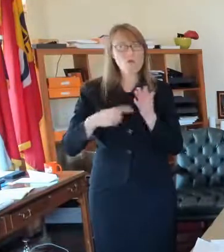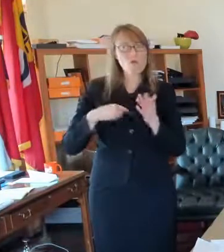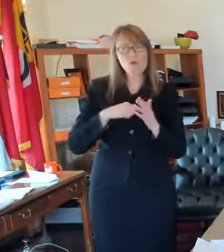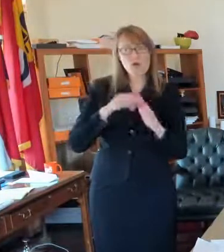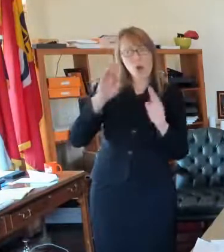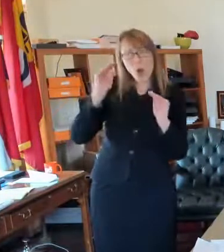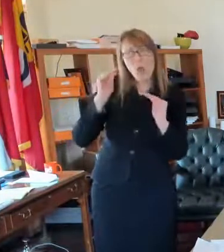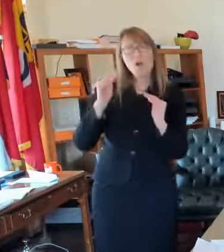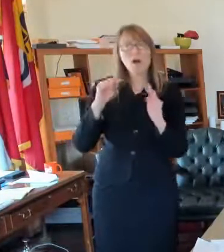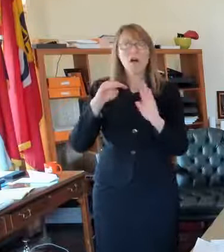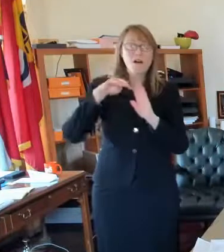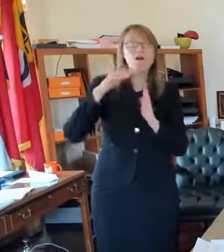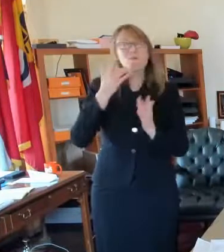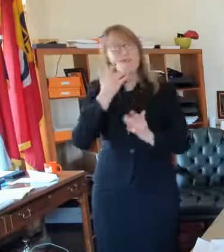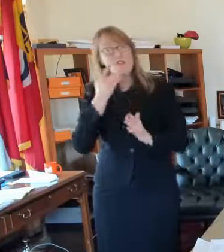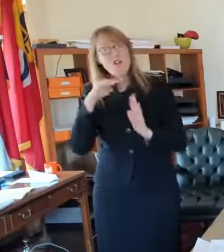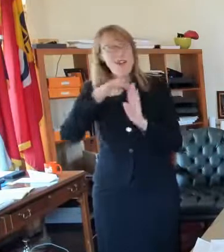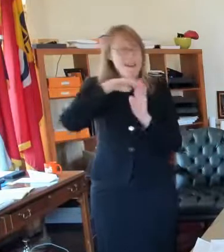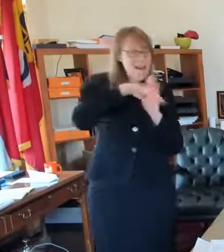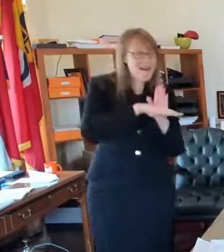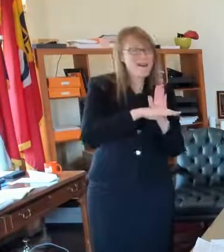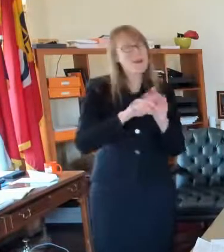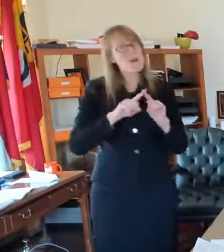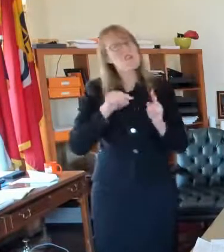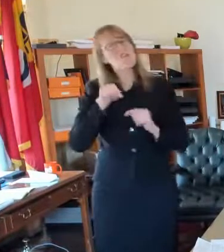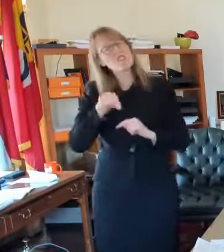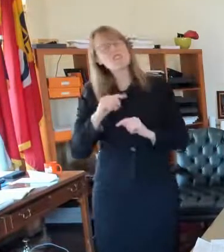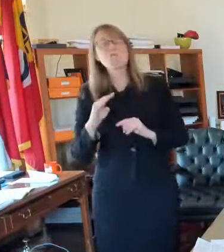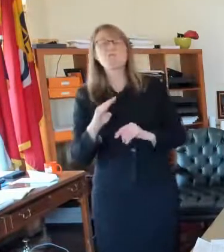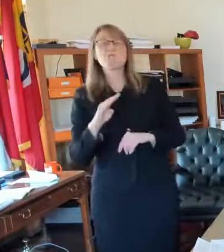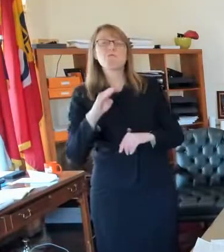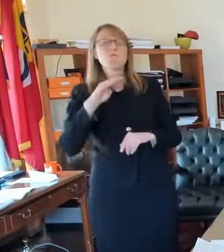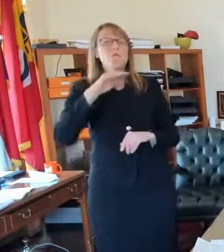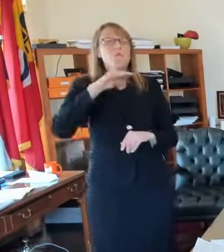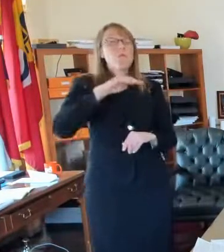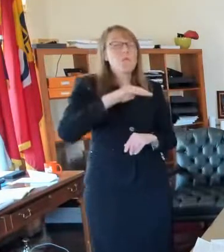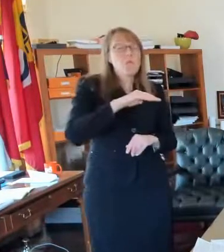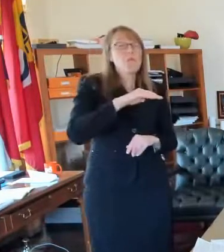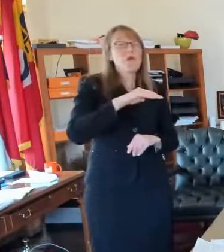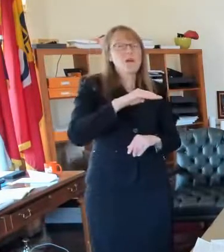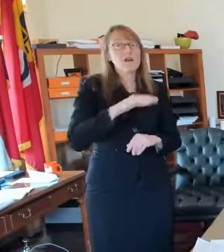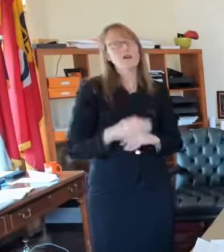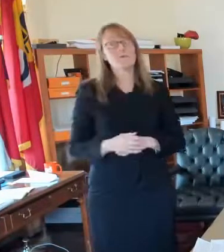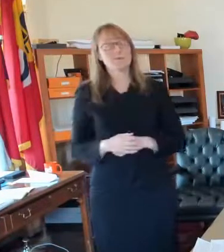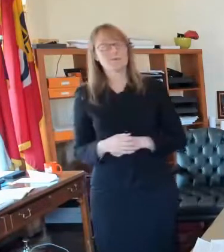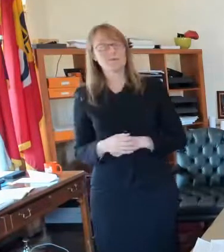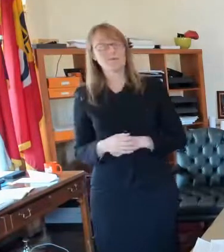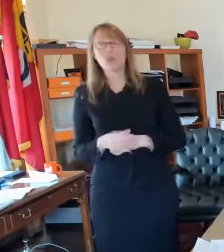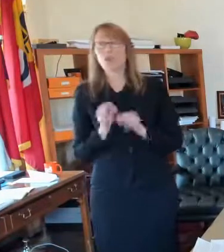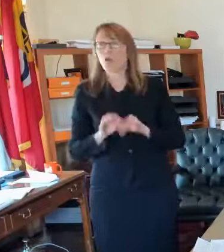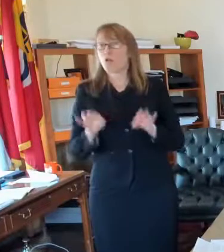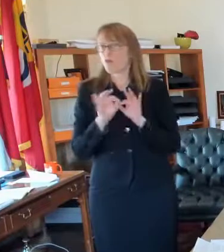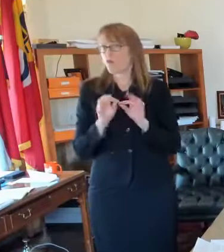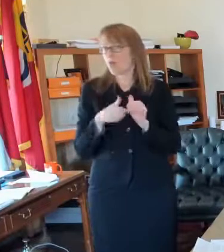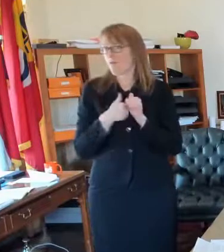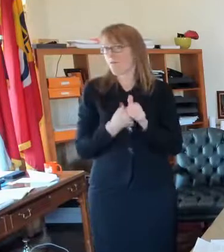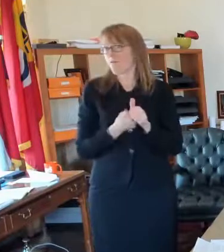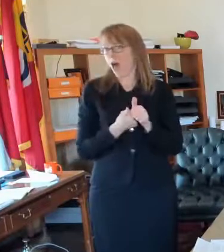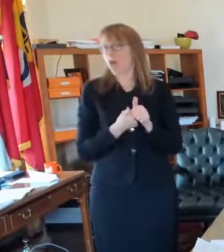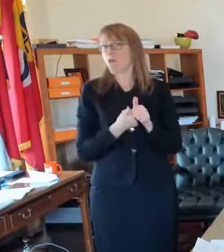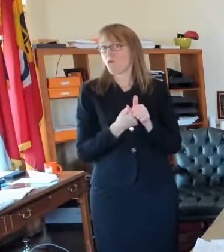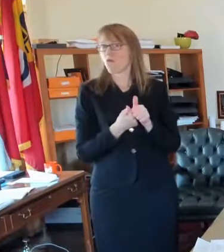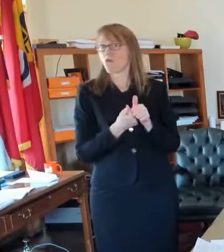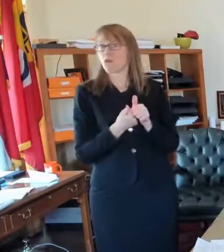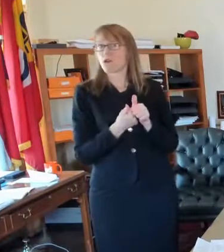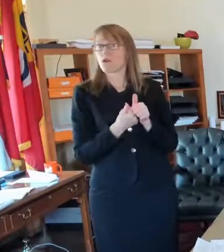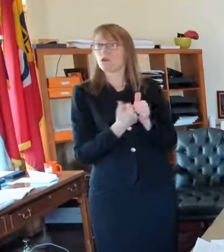nevertheless heading down a bit in the right direction. Combination of following the mitigation strategies, and I think right now